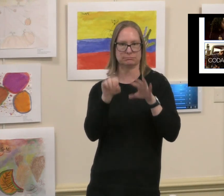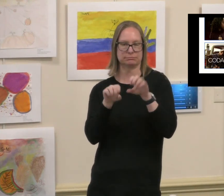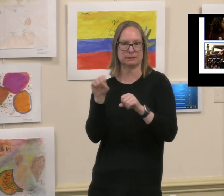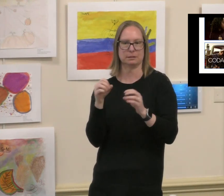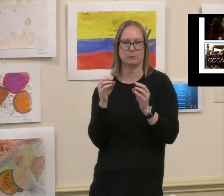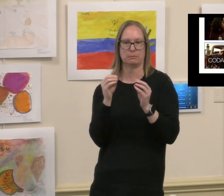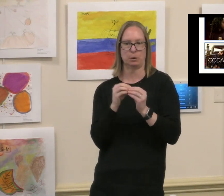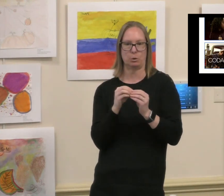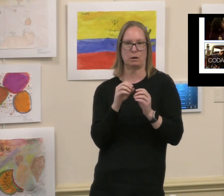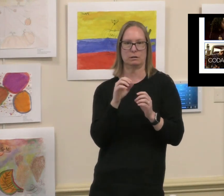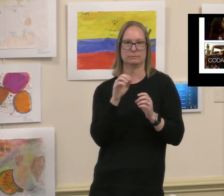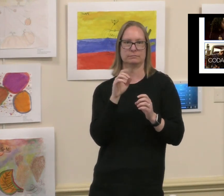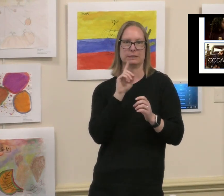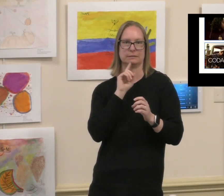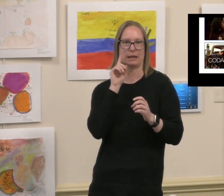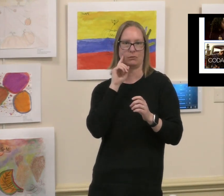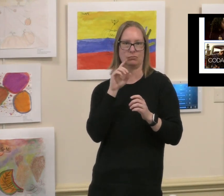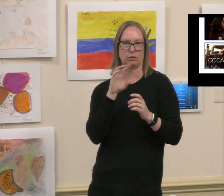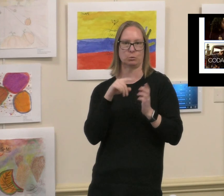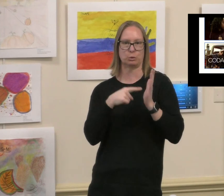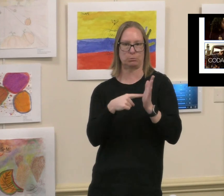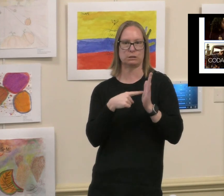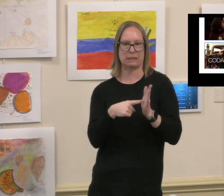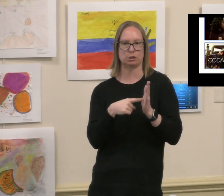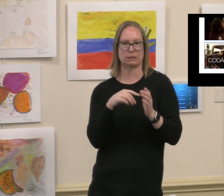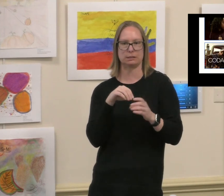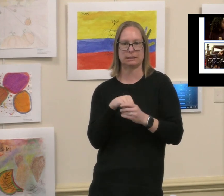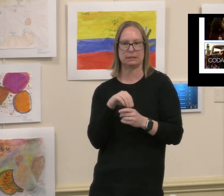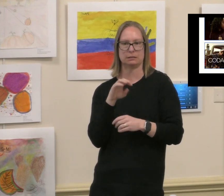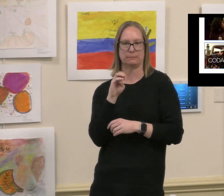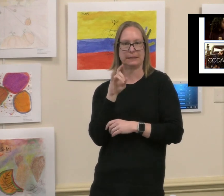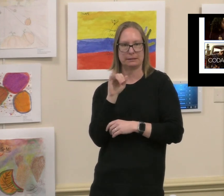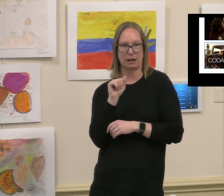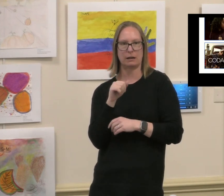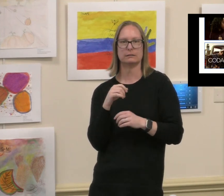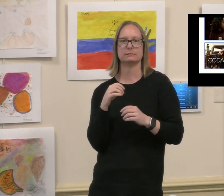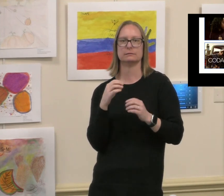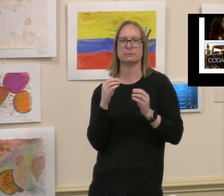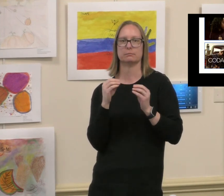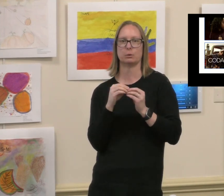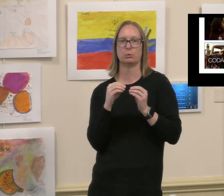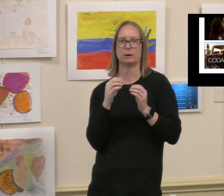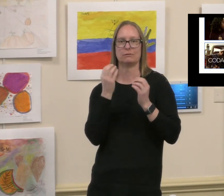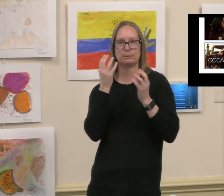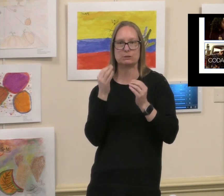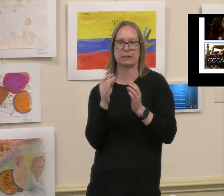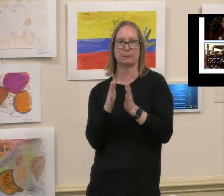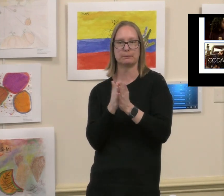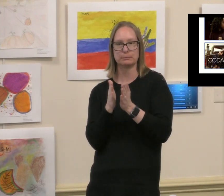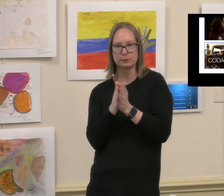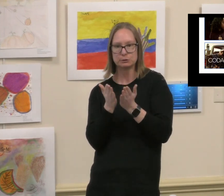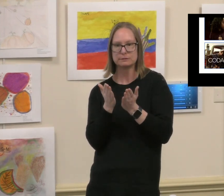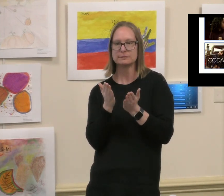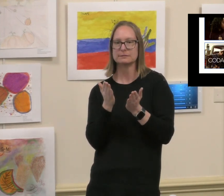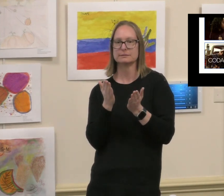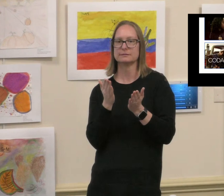featuring deaf characters, it's becoming more prevalent. There's more deaf representation in the media, in